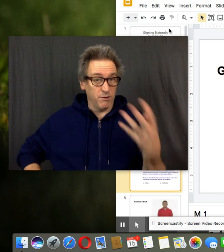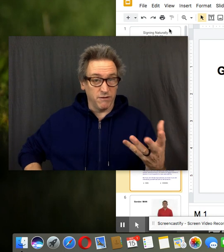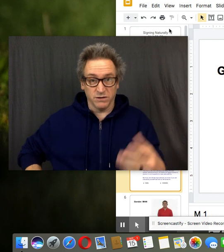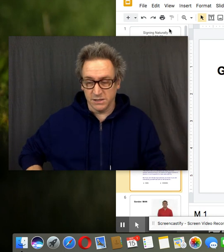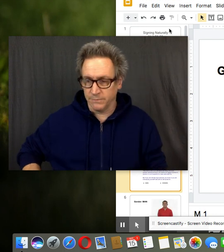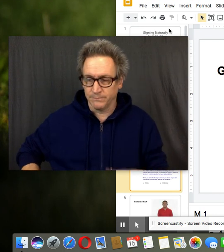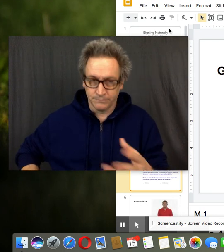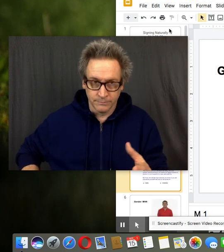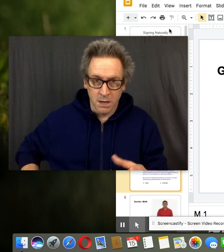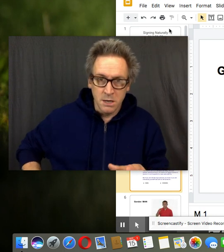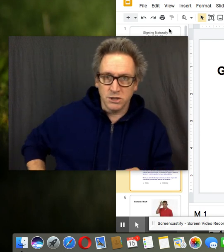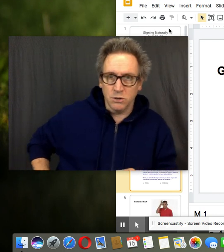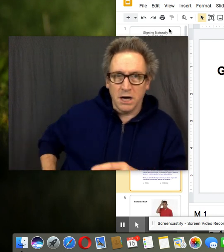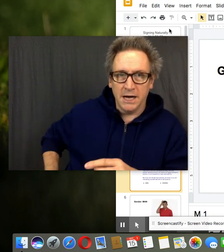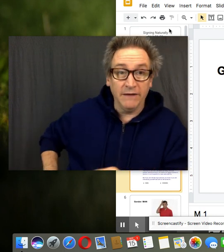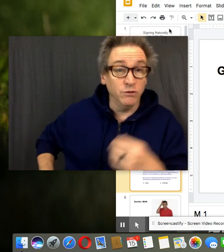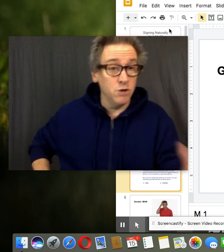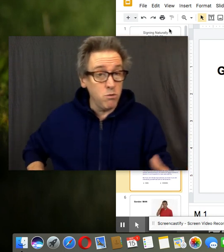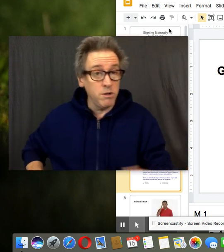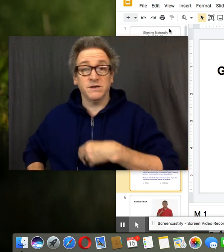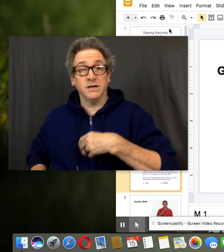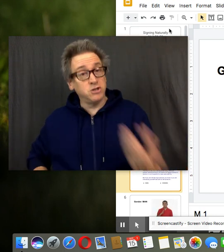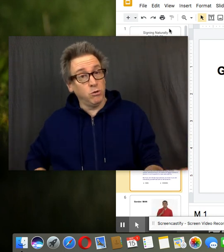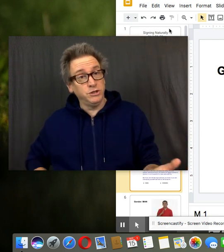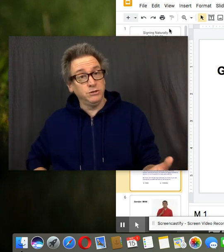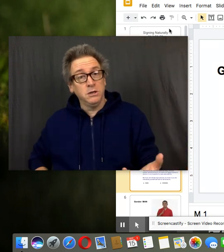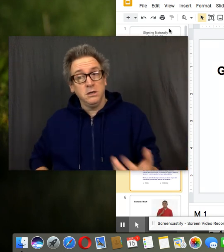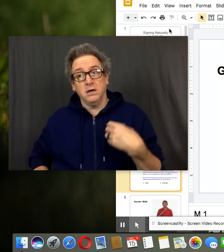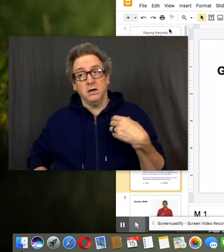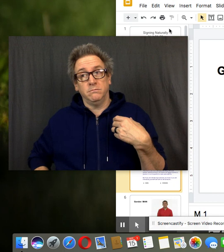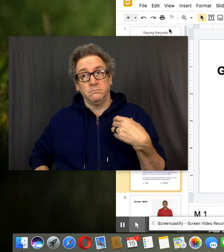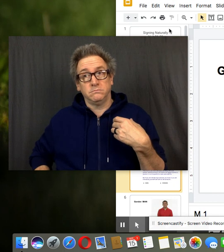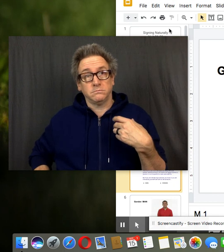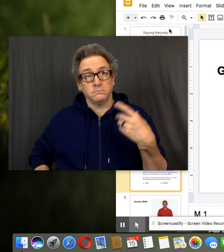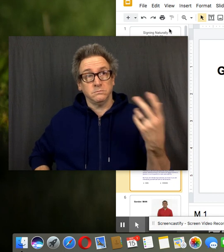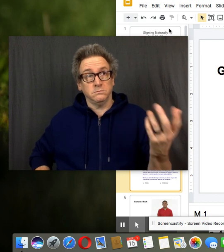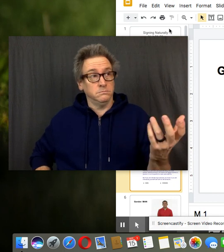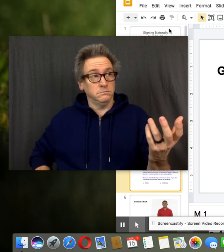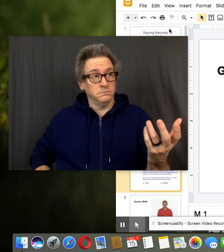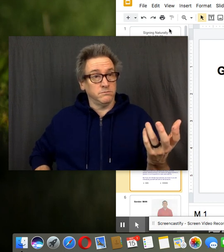their preferences are. So if someone has told you,